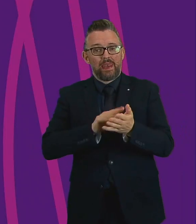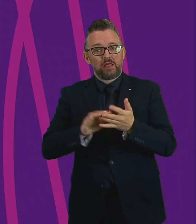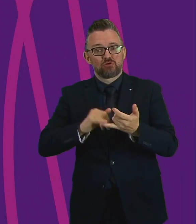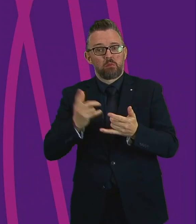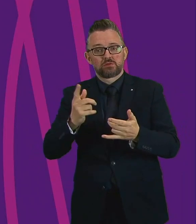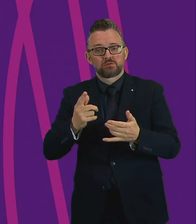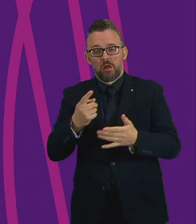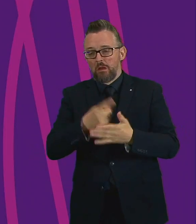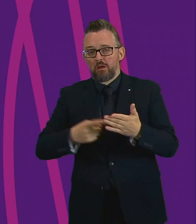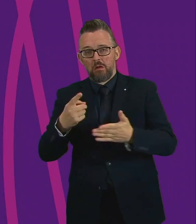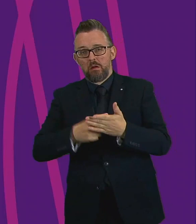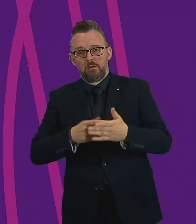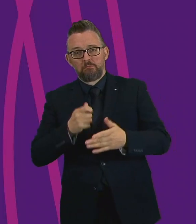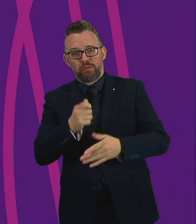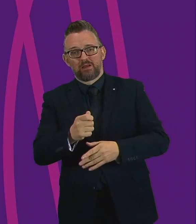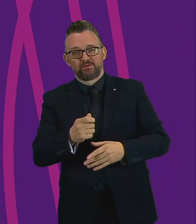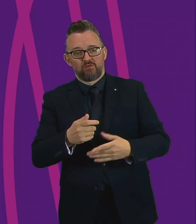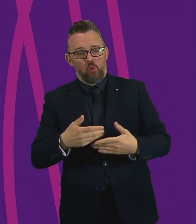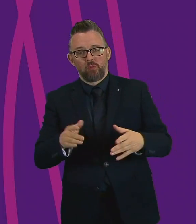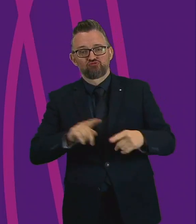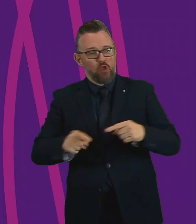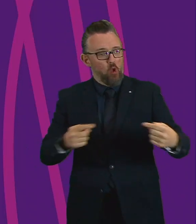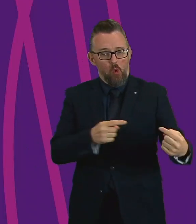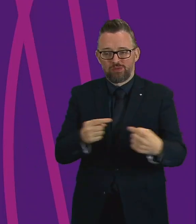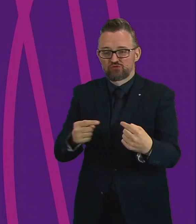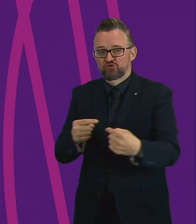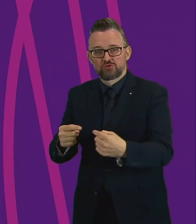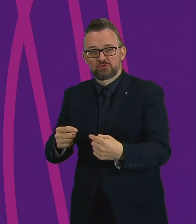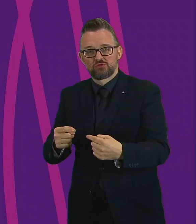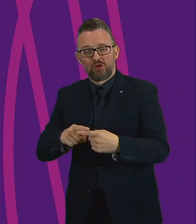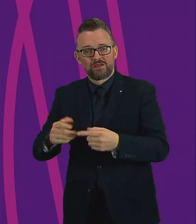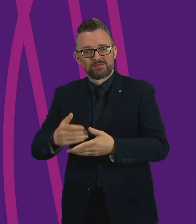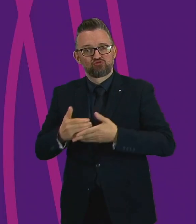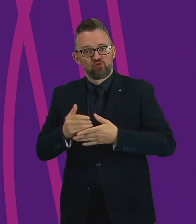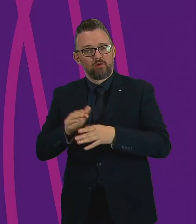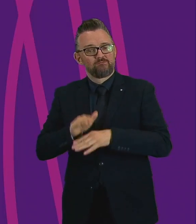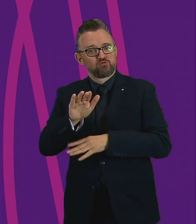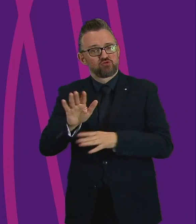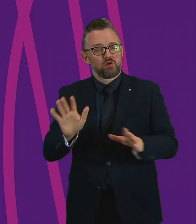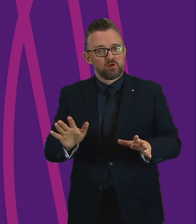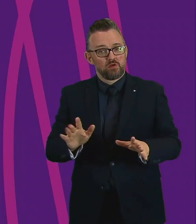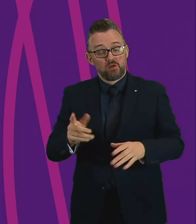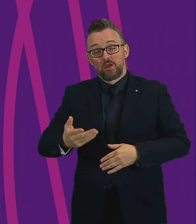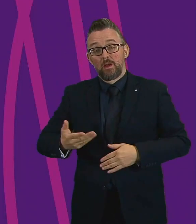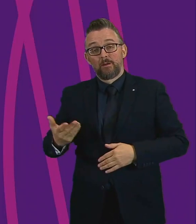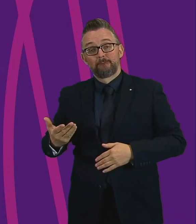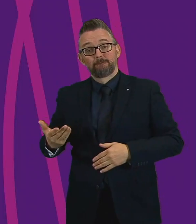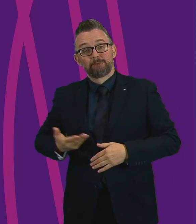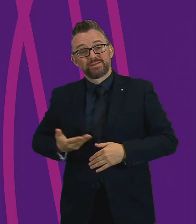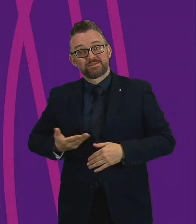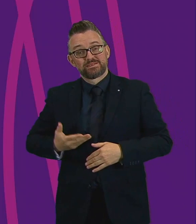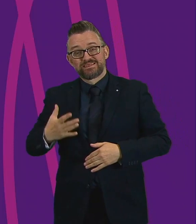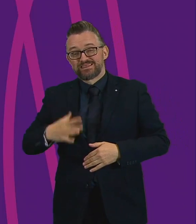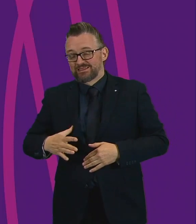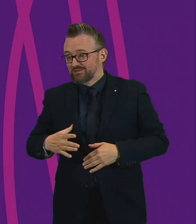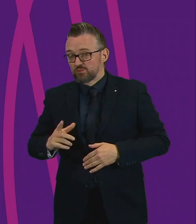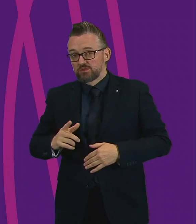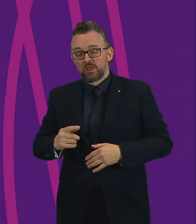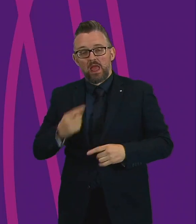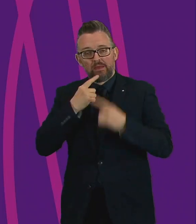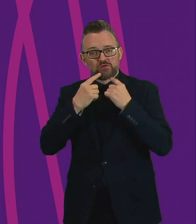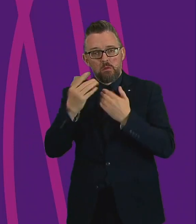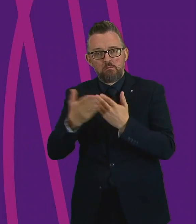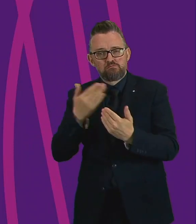from fully reopening and competing for contracts to secure their future. Businesses need more information